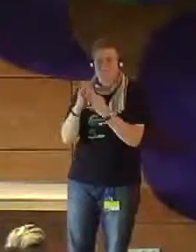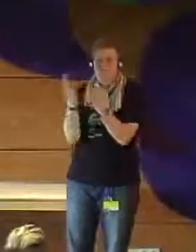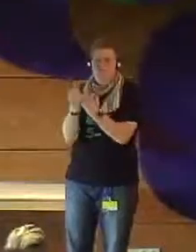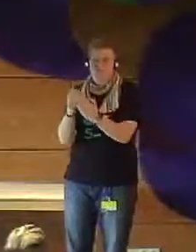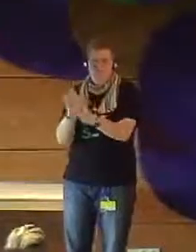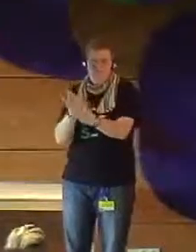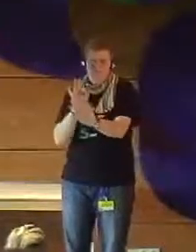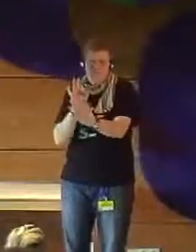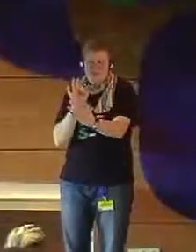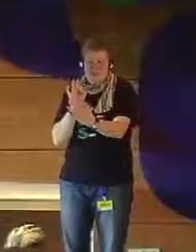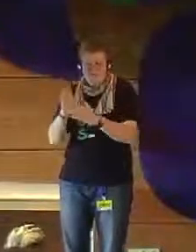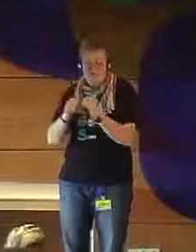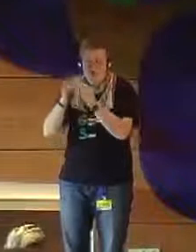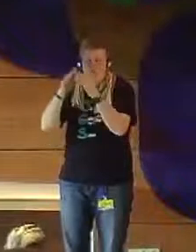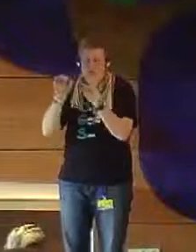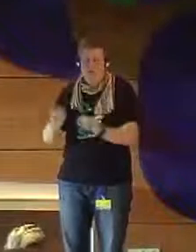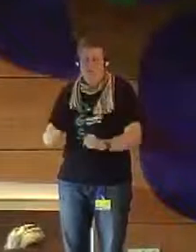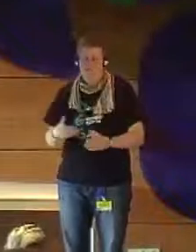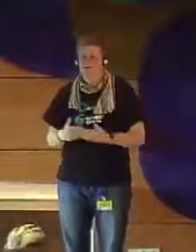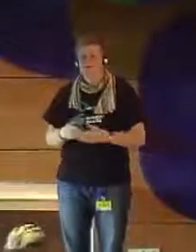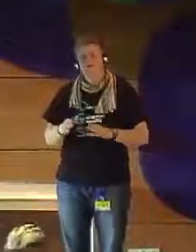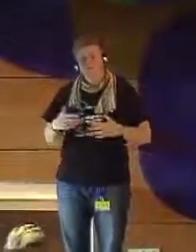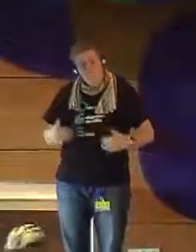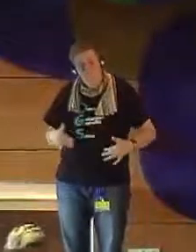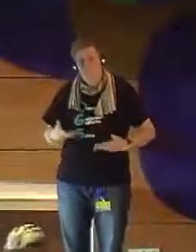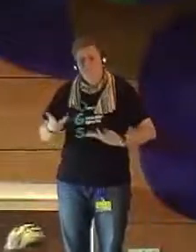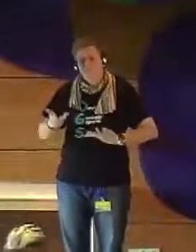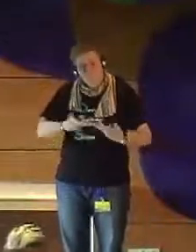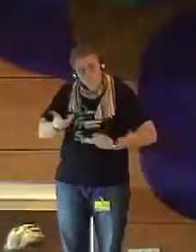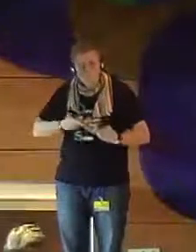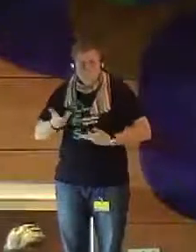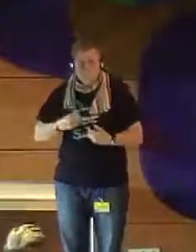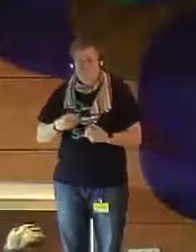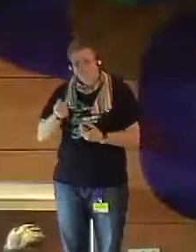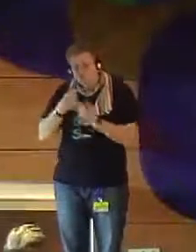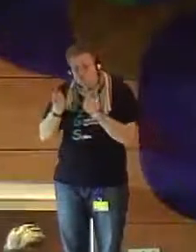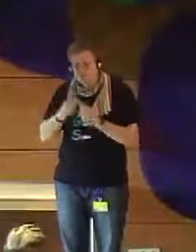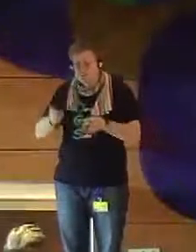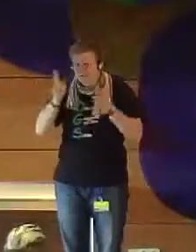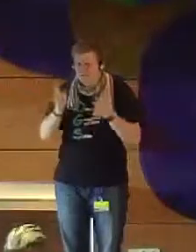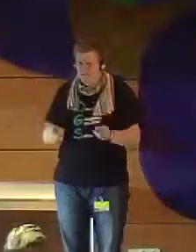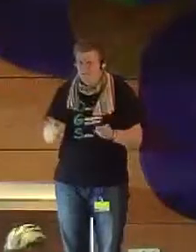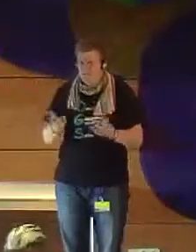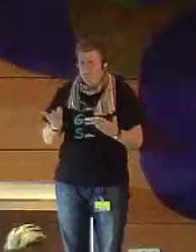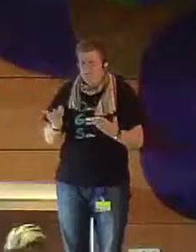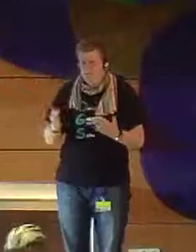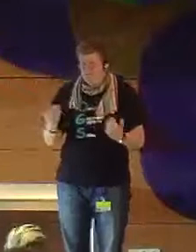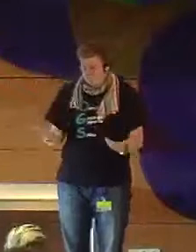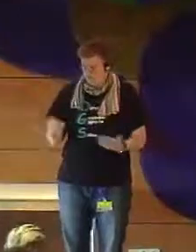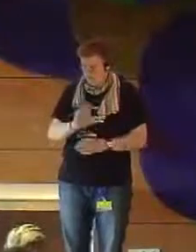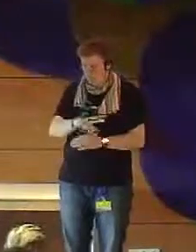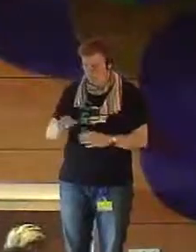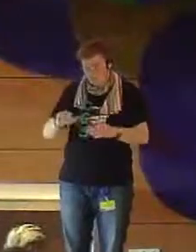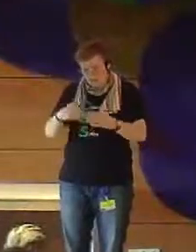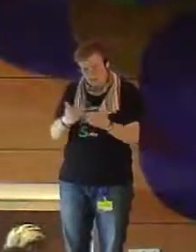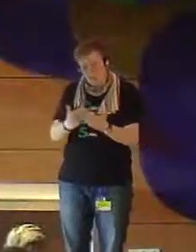a holistic care to make sure that what you're providing is absolutely appropriate for that child.